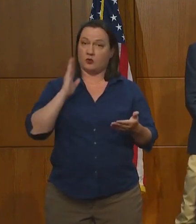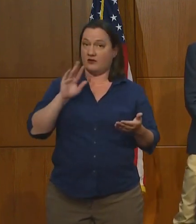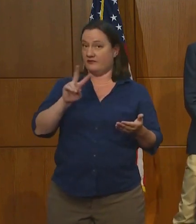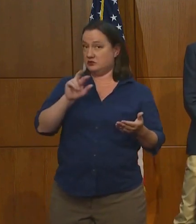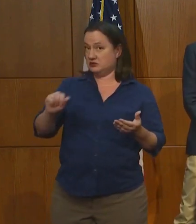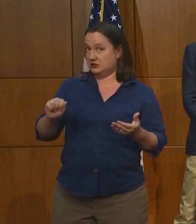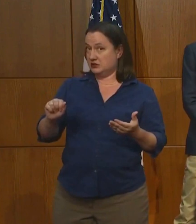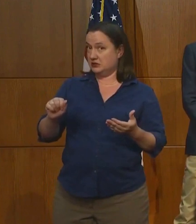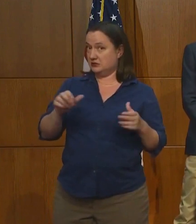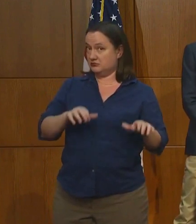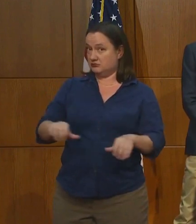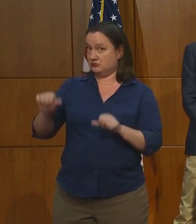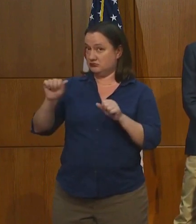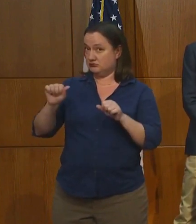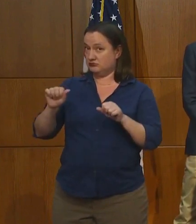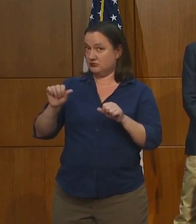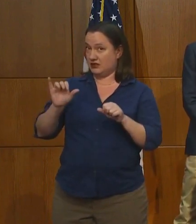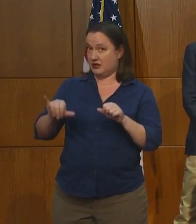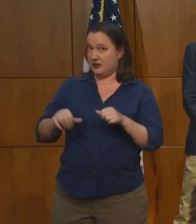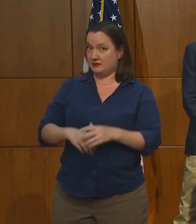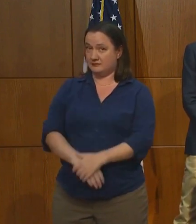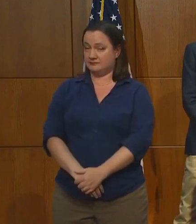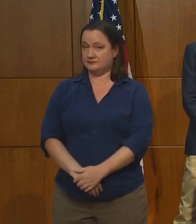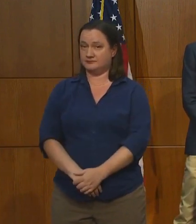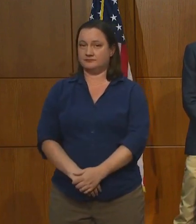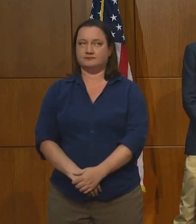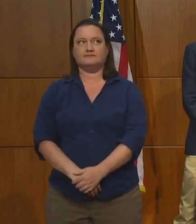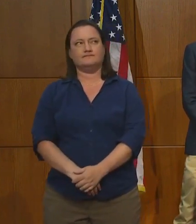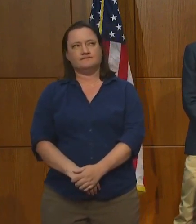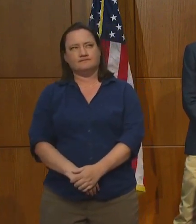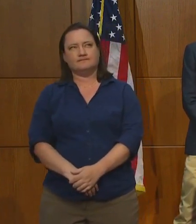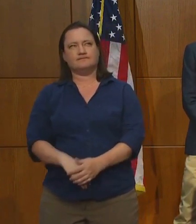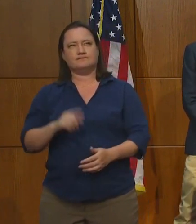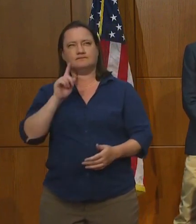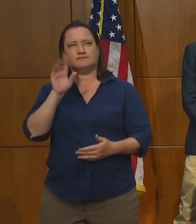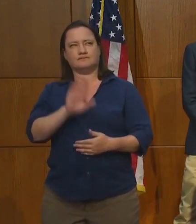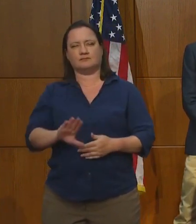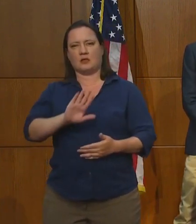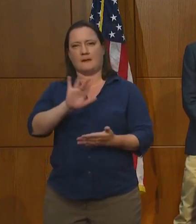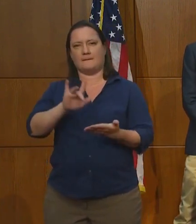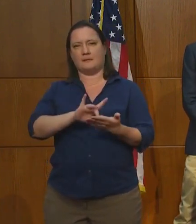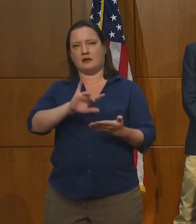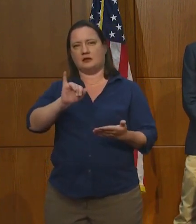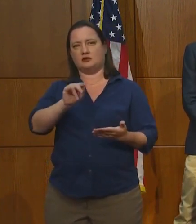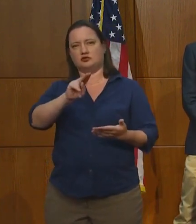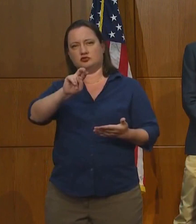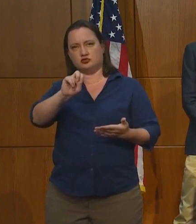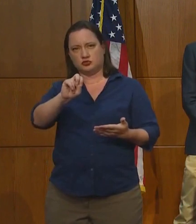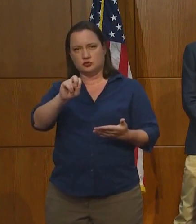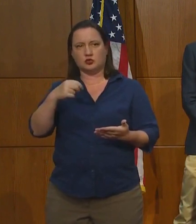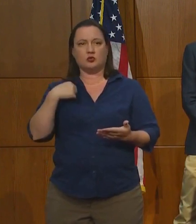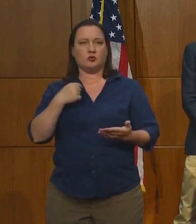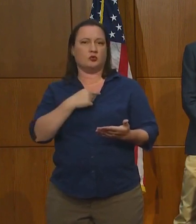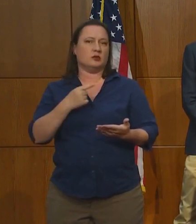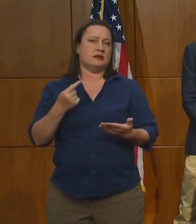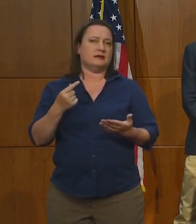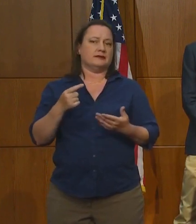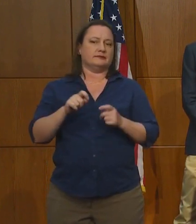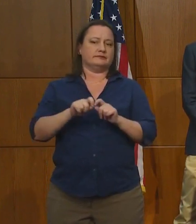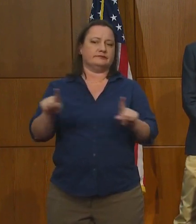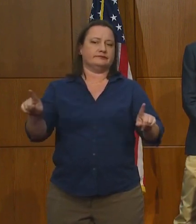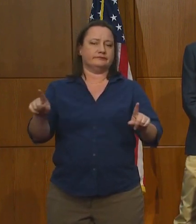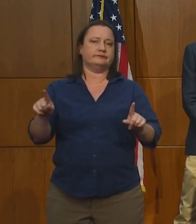do? Yeah, so around, I think mid-June, we published recommendations and guidance for nursing